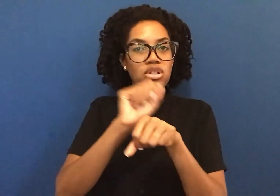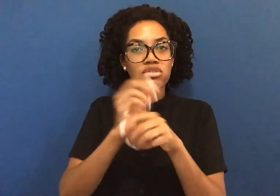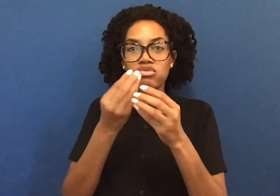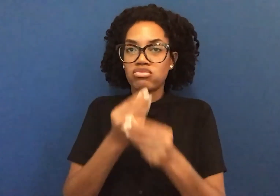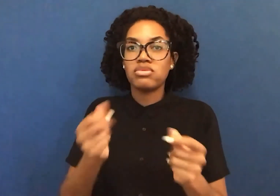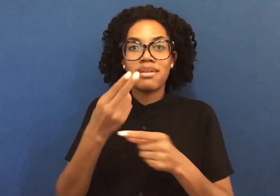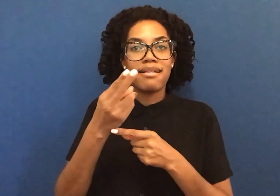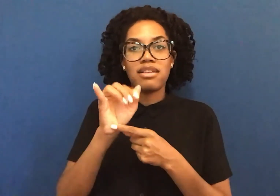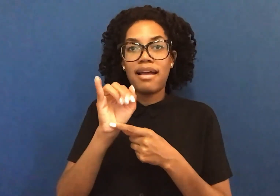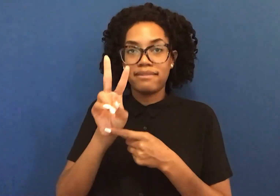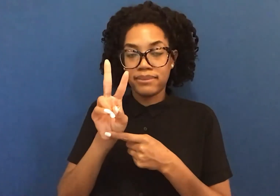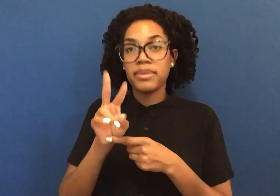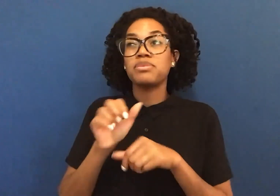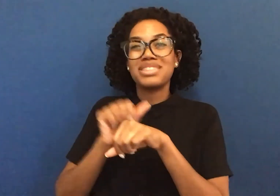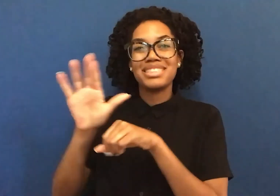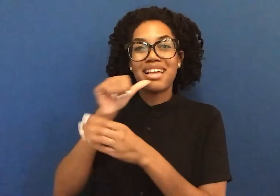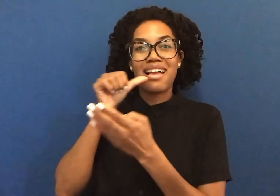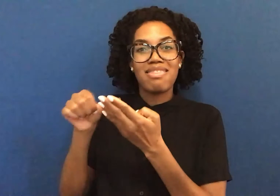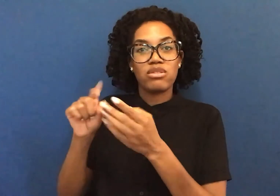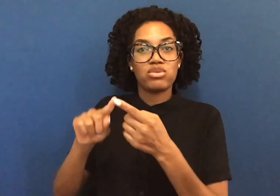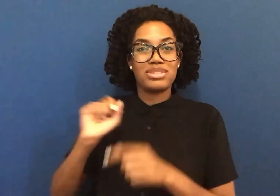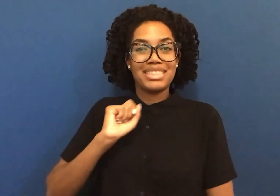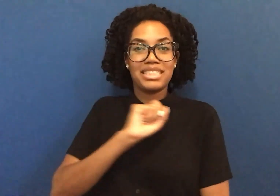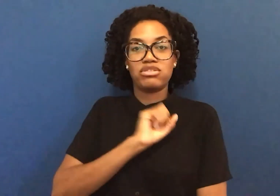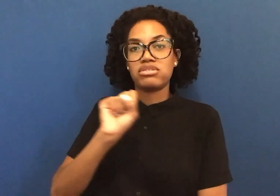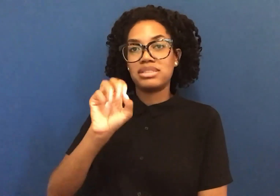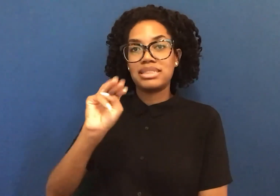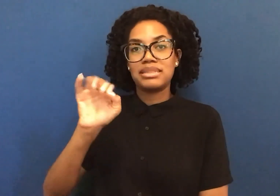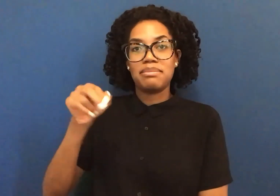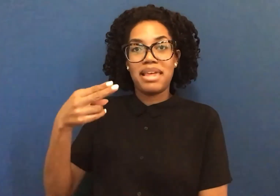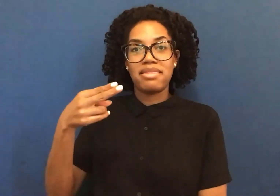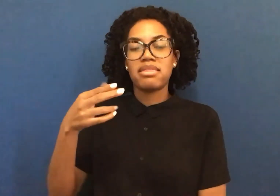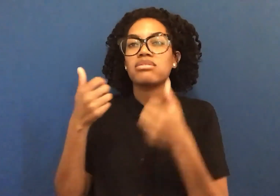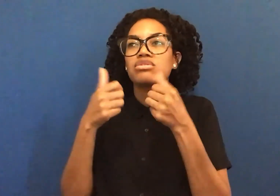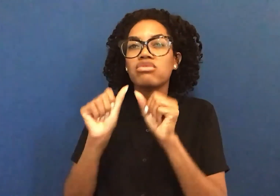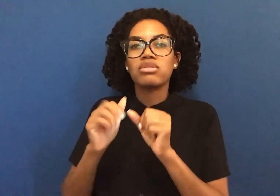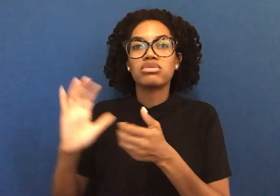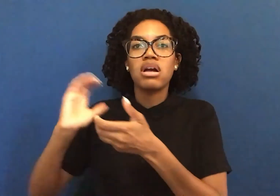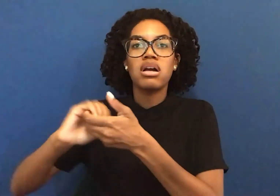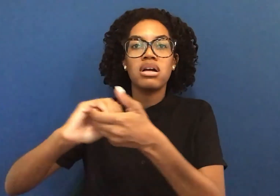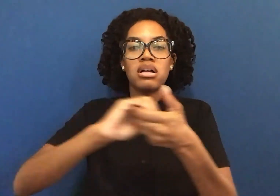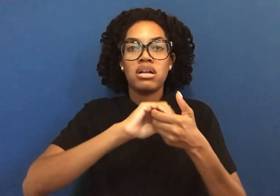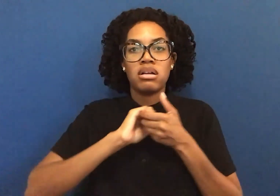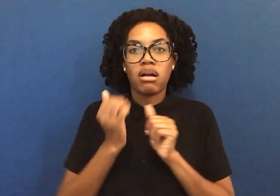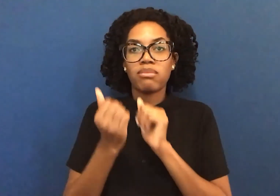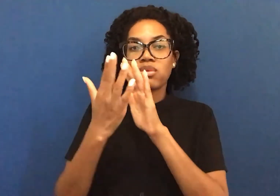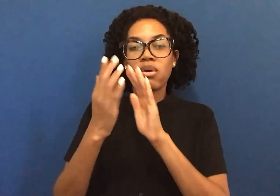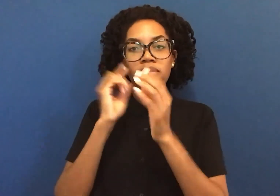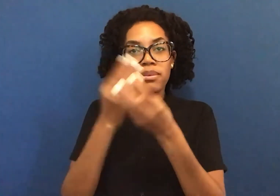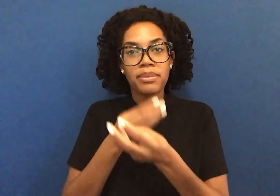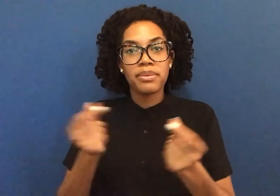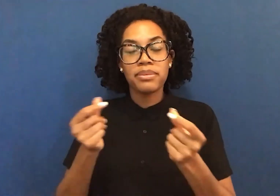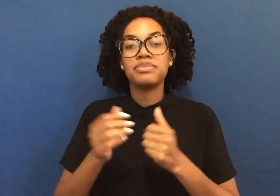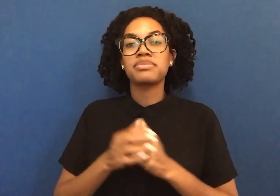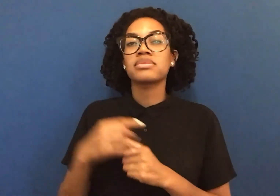Senator Smith, calling attention to the need for a syndemic approach. We called attention to the need for vastly increased efforts to